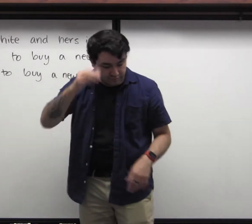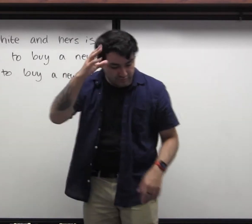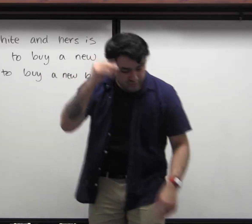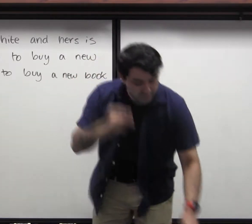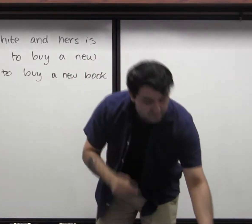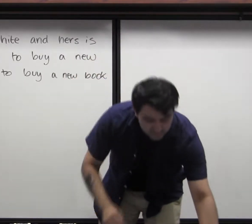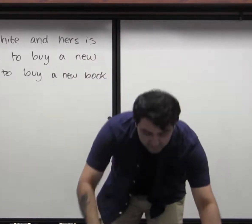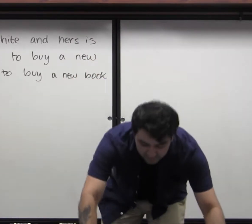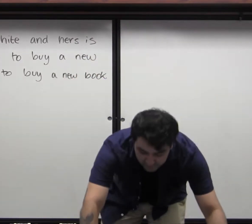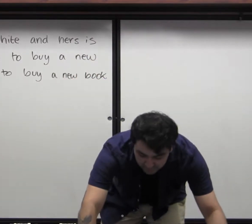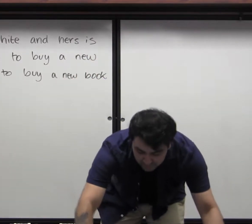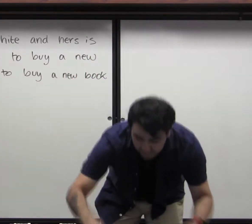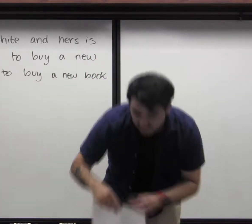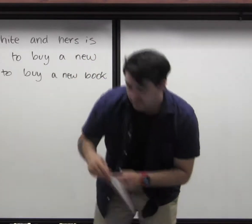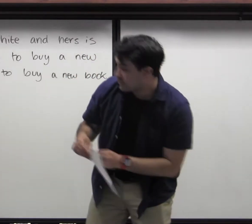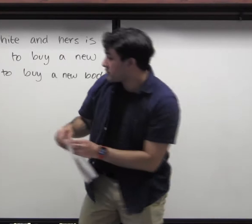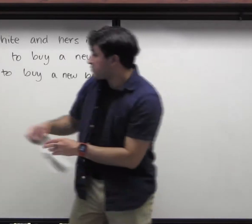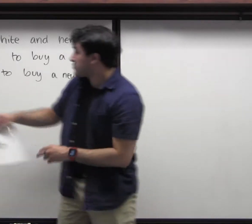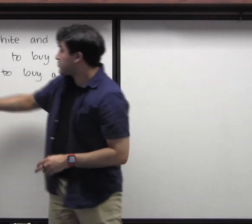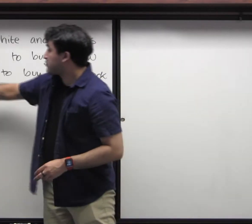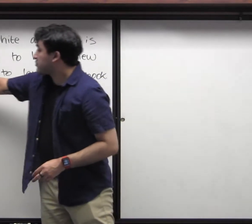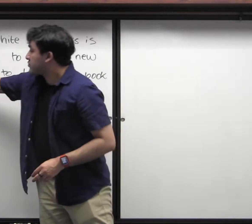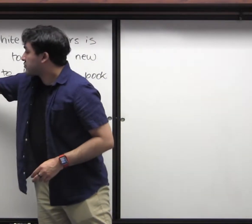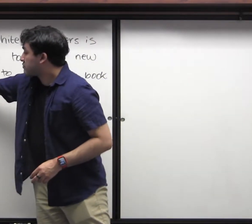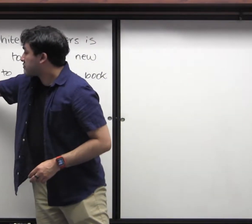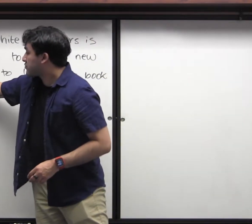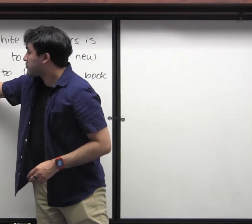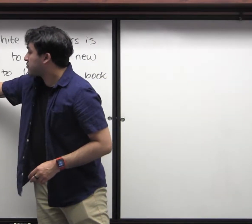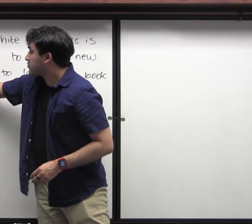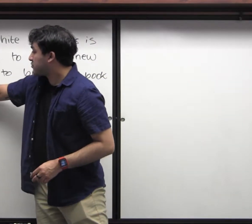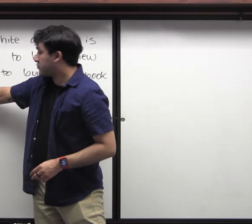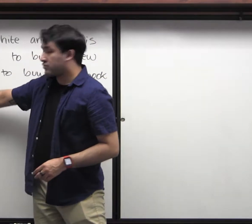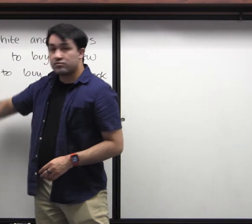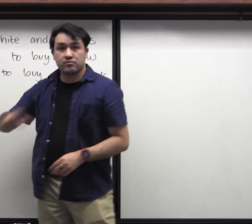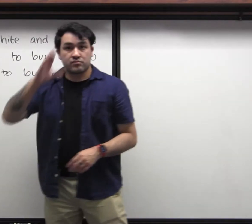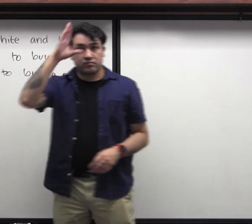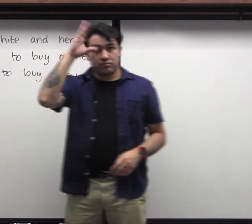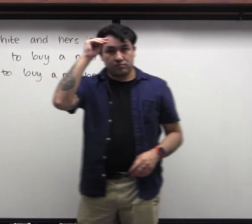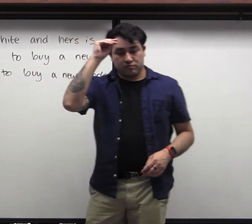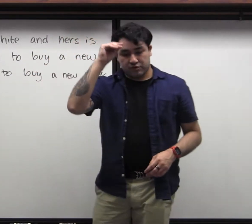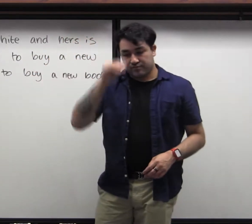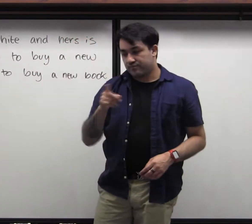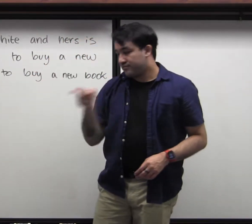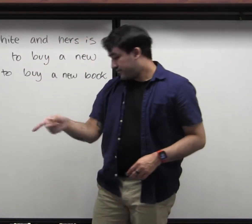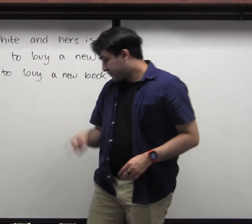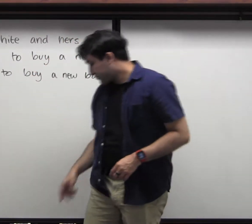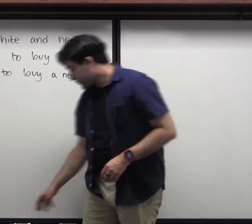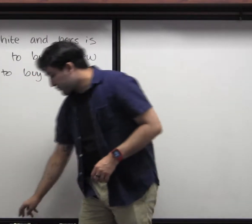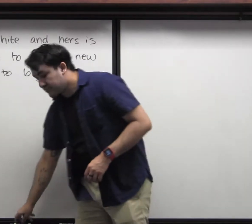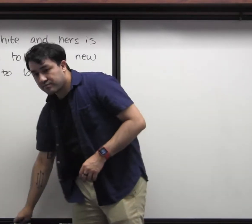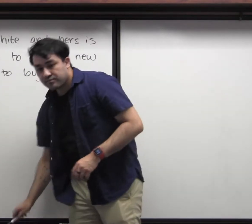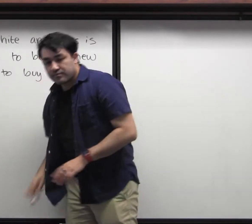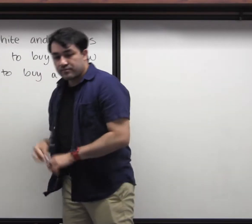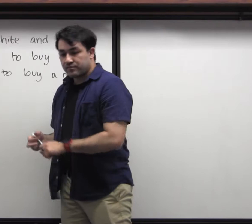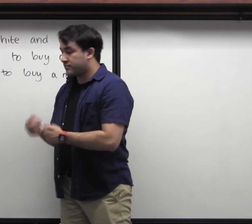talk about those things. And that's kind of a skill you will develop later on. So when you feel confident with all of this, totally try how can you